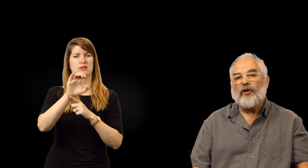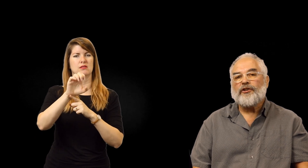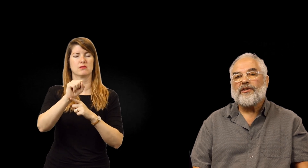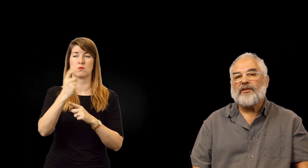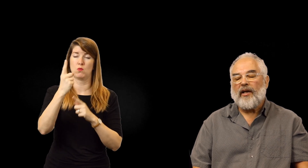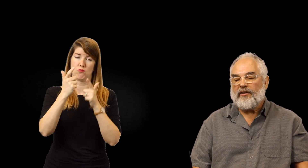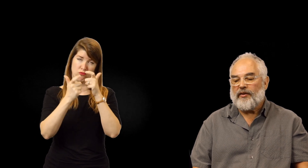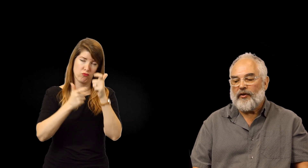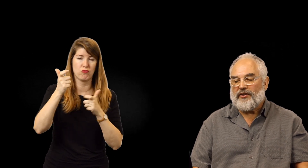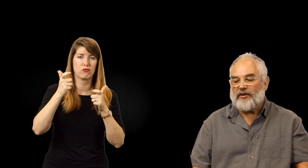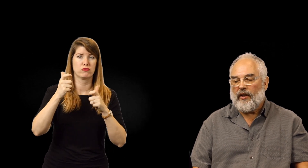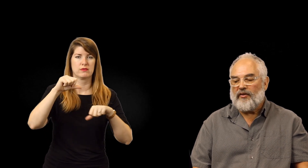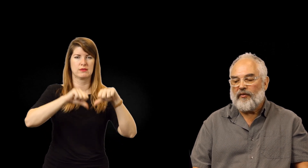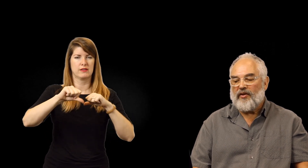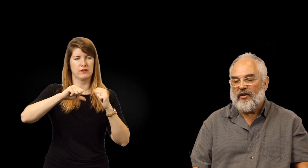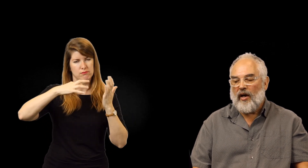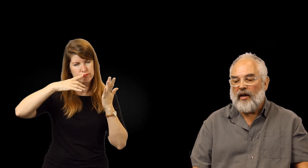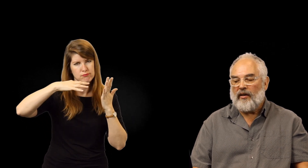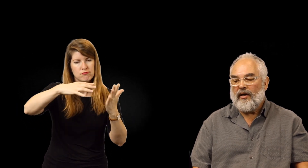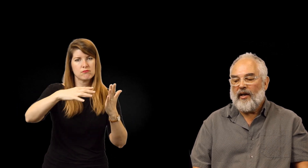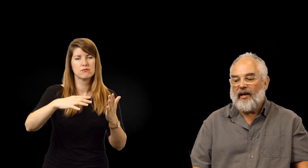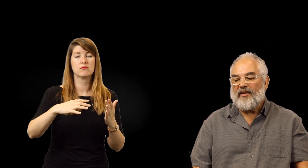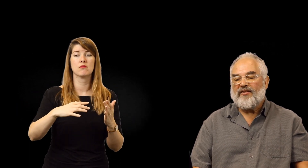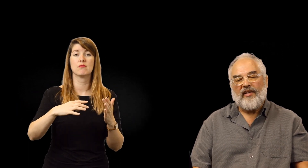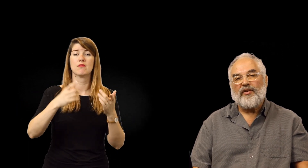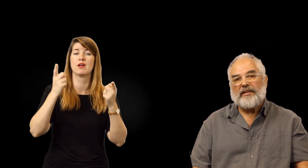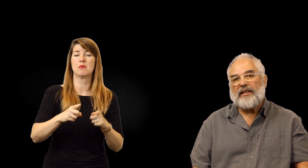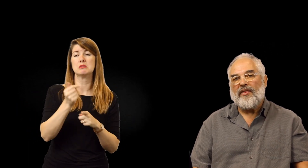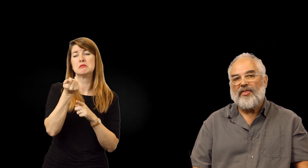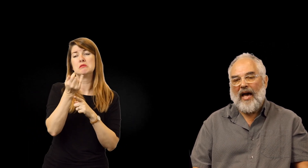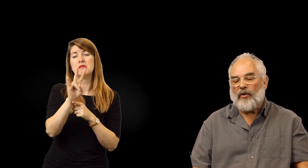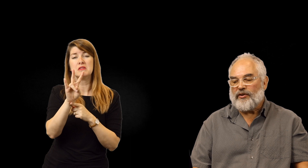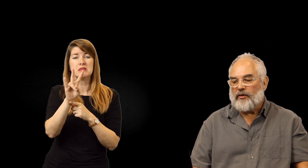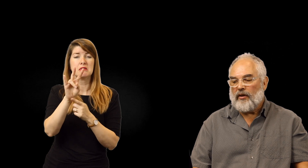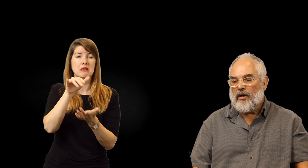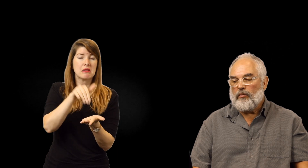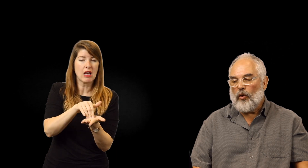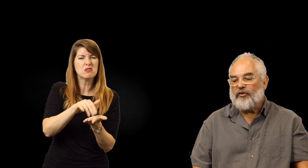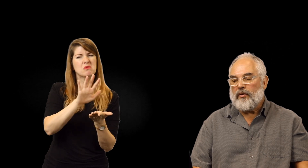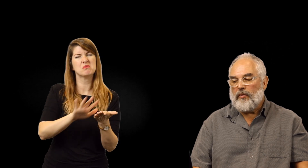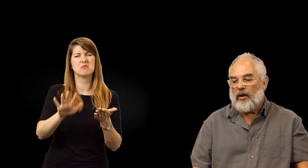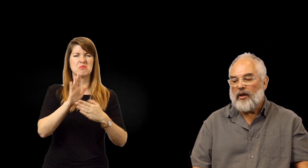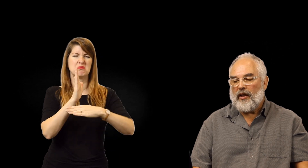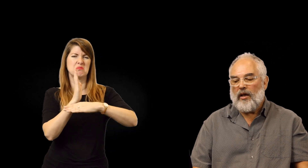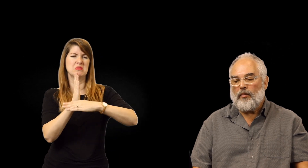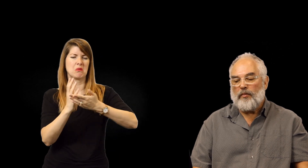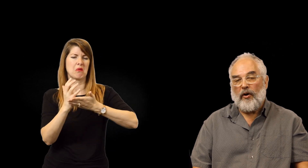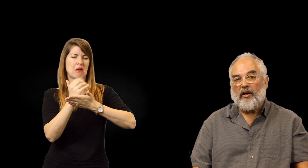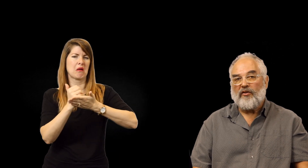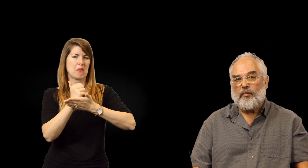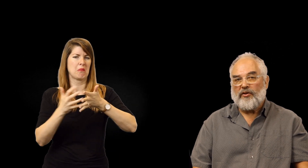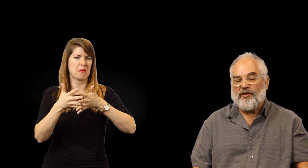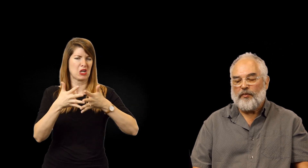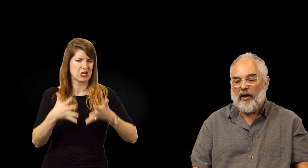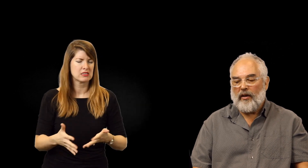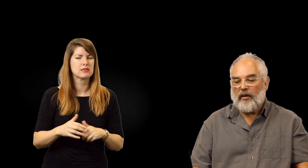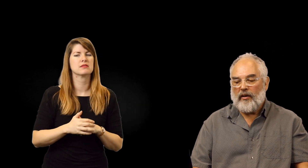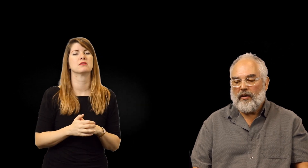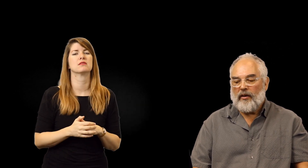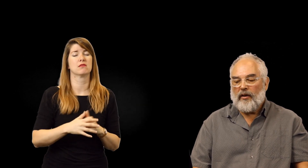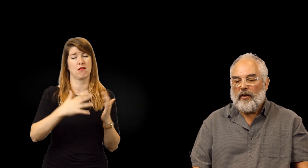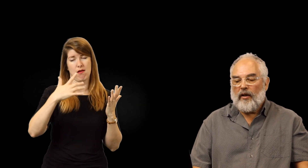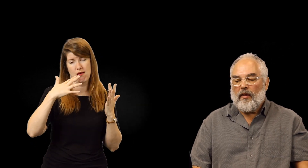of the largest scientific studies of its kind. It had 17,000, mostly middle-income Americans